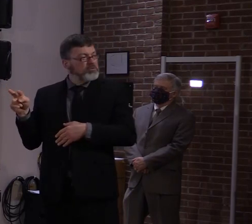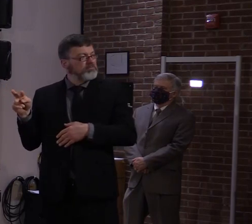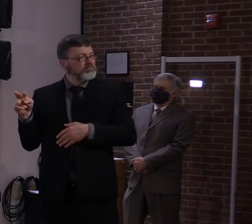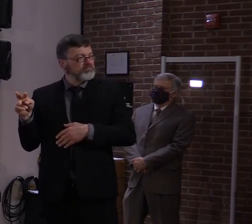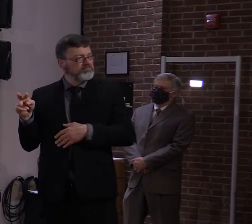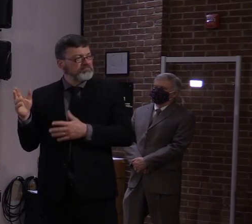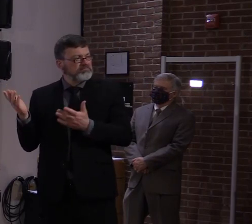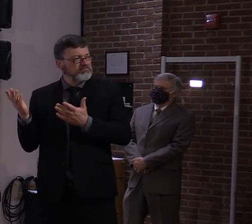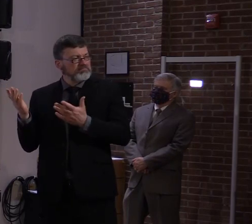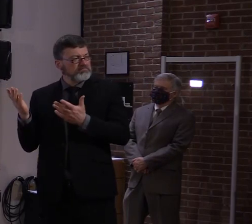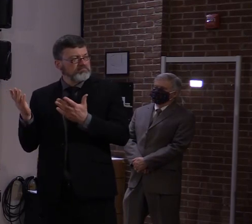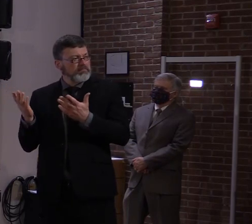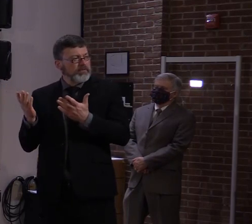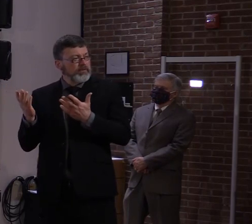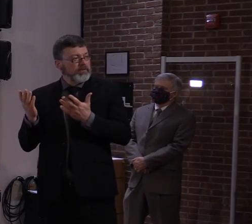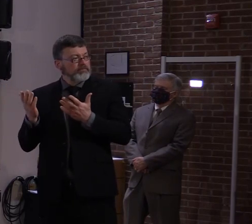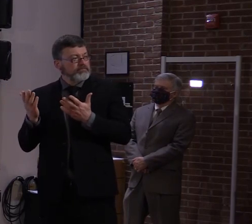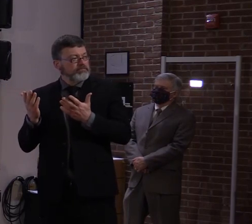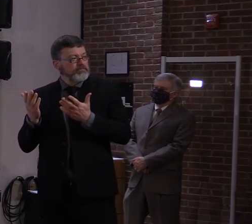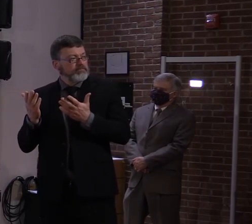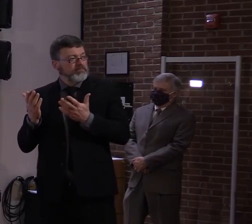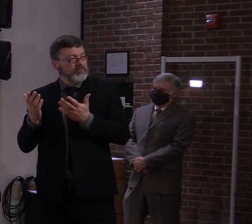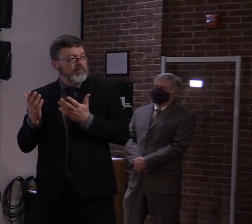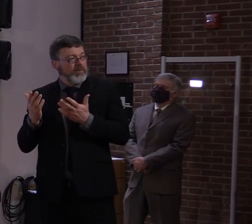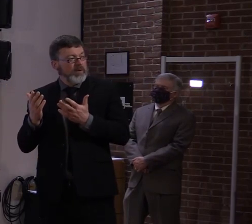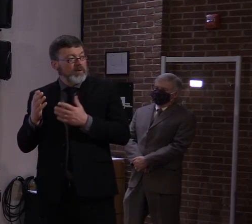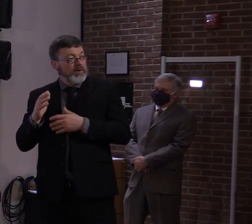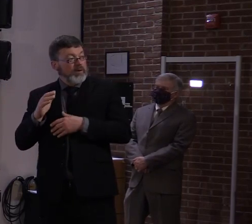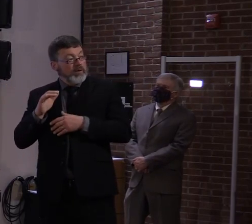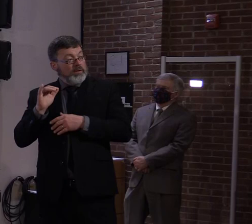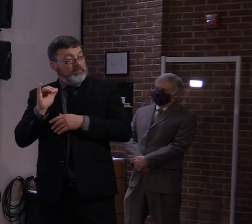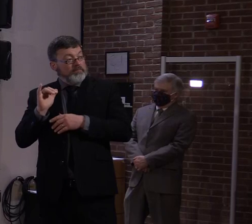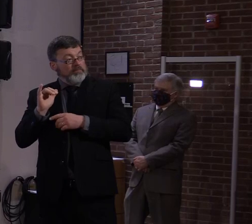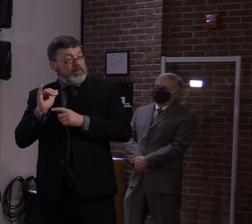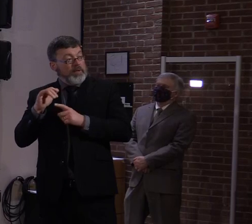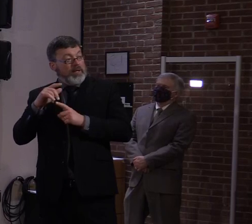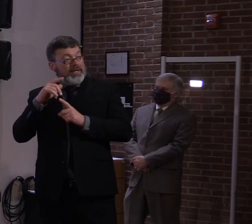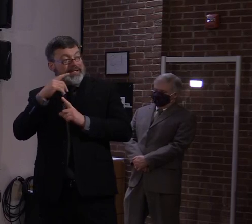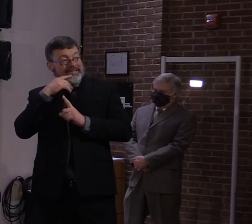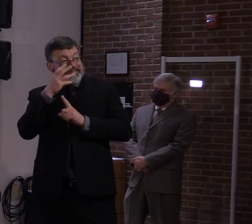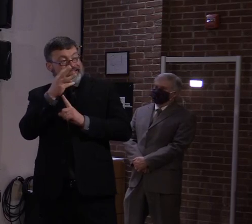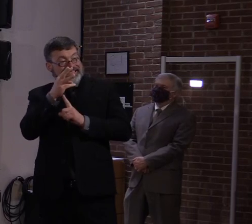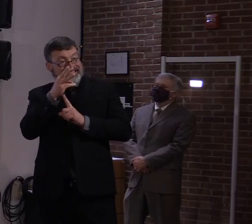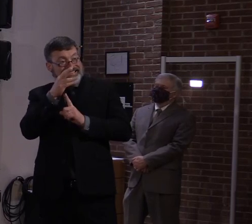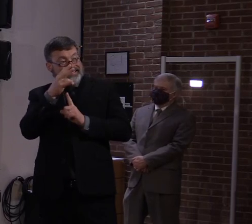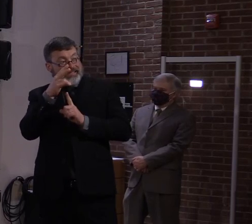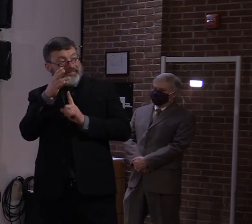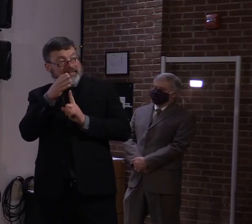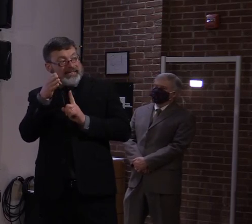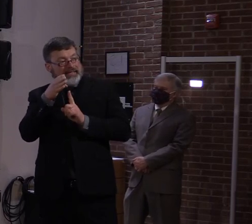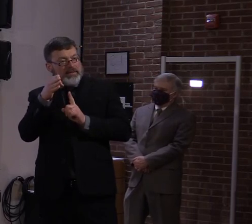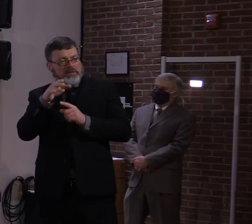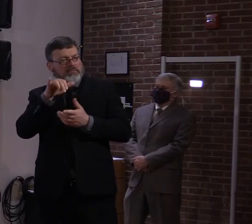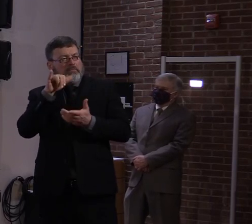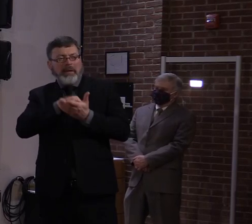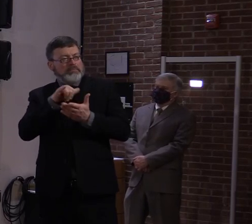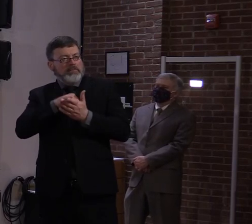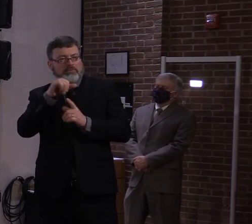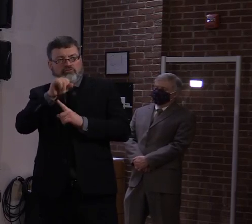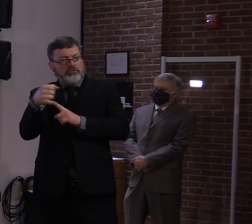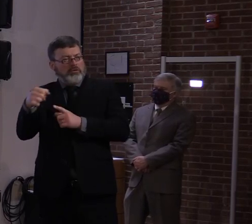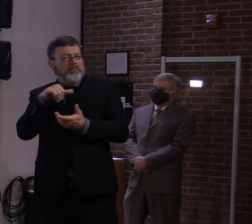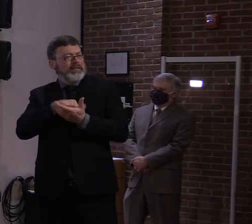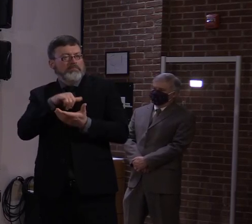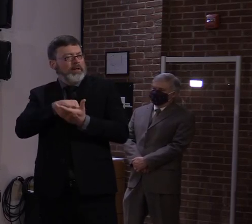you can't have the Johnson & Johnson vaccine for those 16 and 17, where you can in the 18 to 29 year olds.